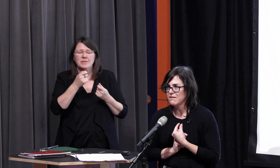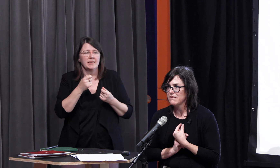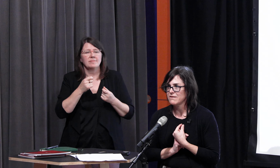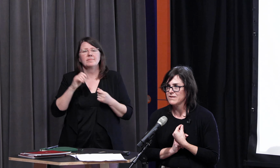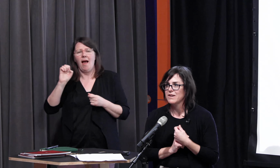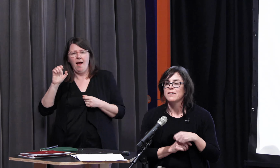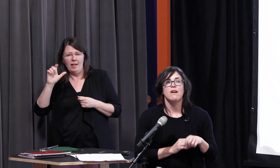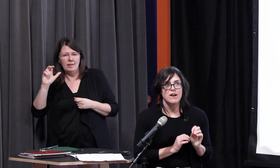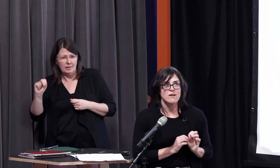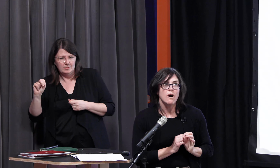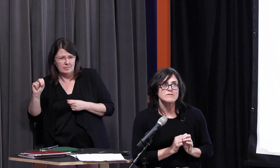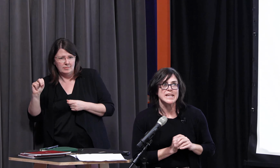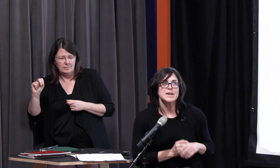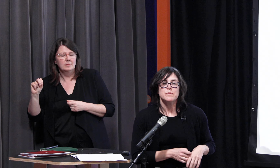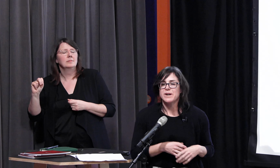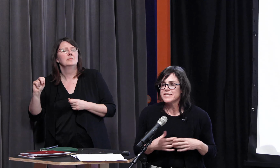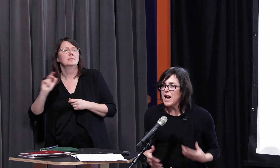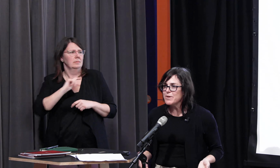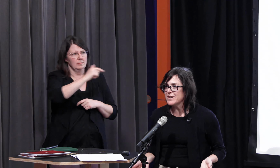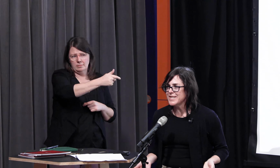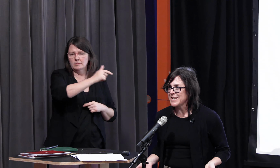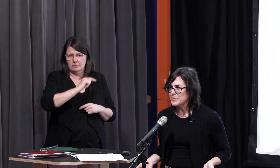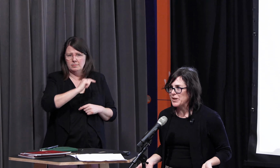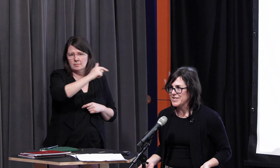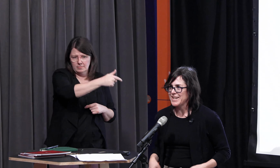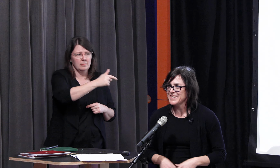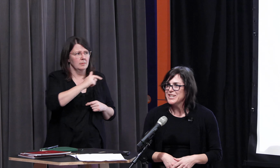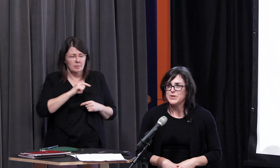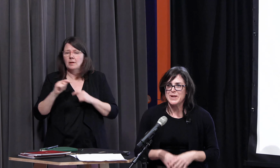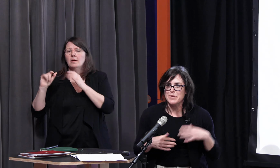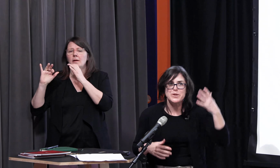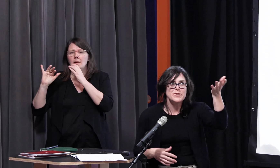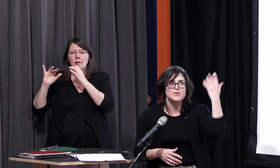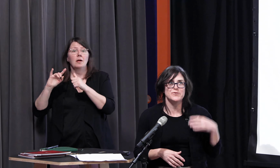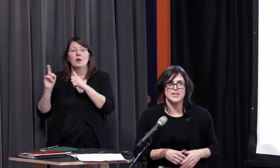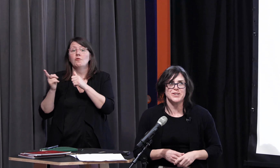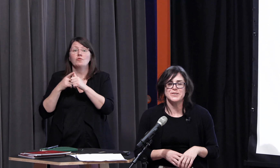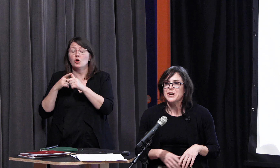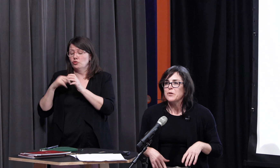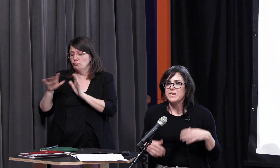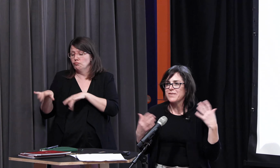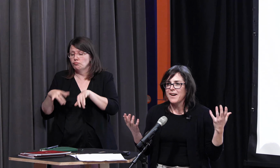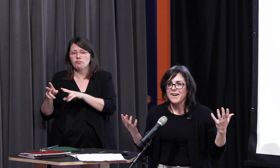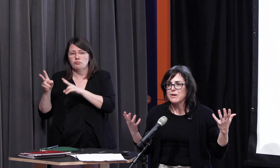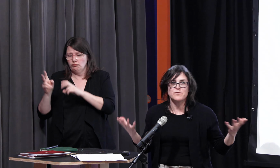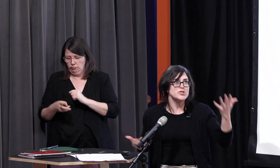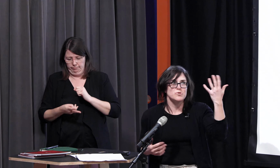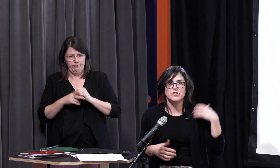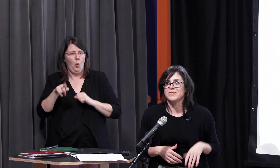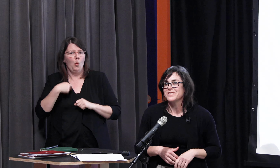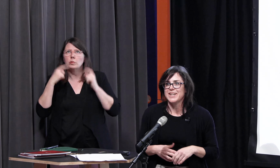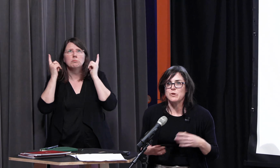MP3, audio only. But by the time we got to the end of the process, she created a beautiful video with that